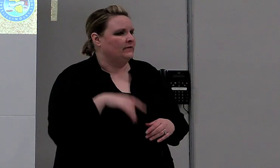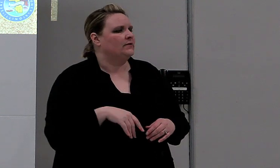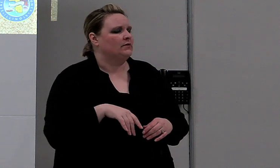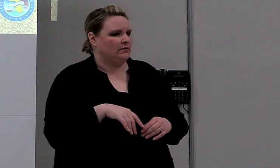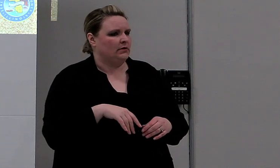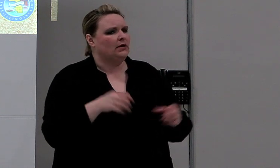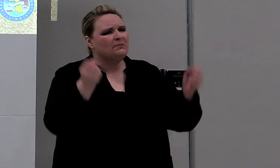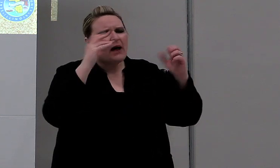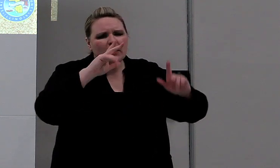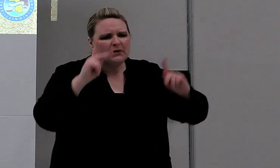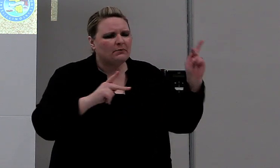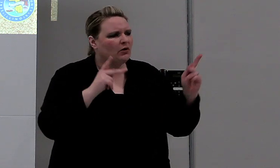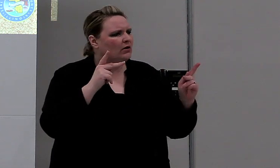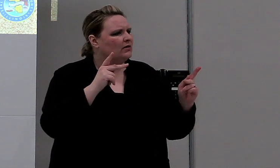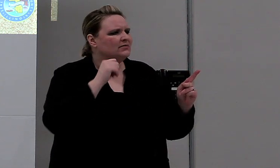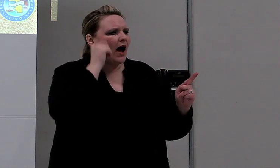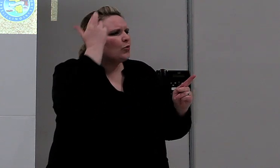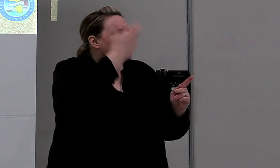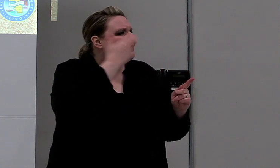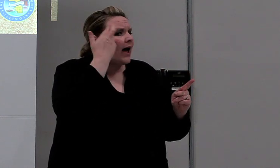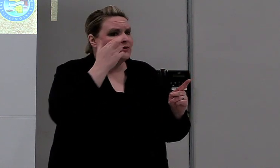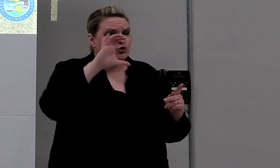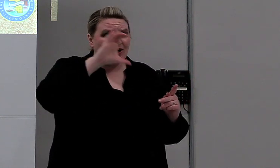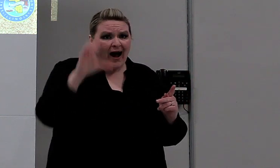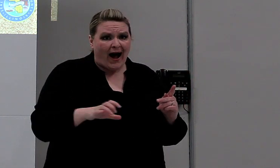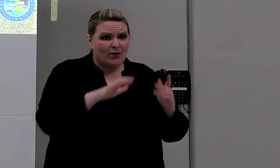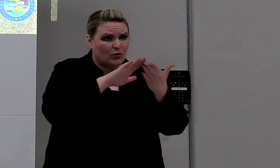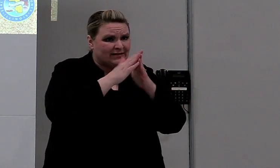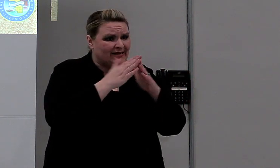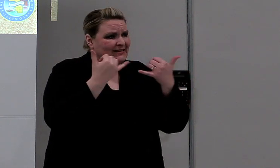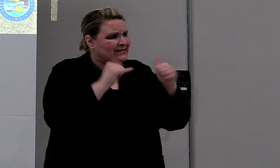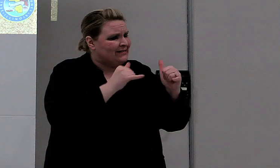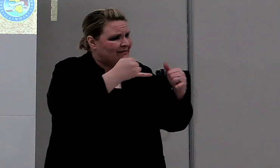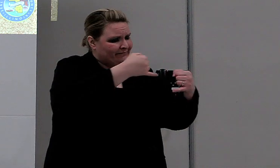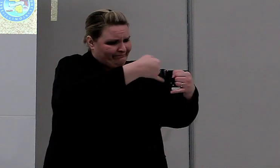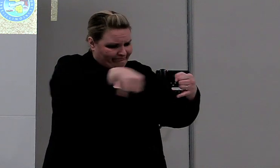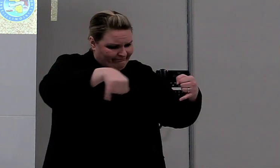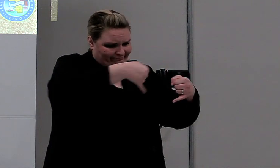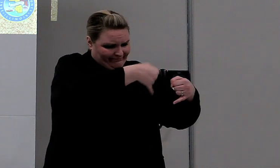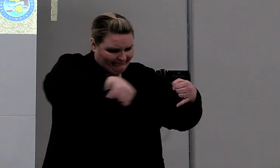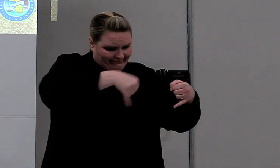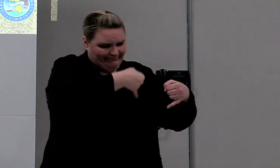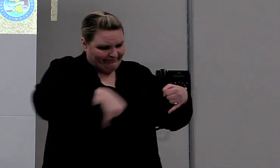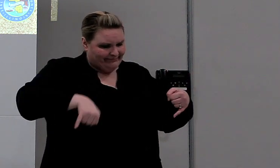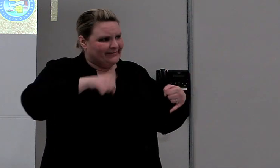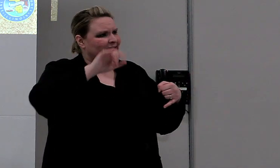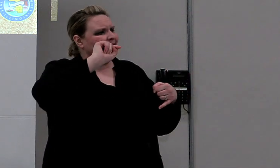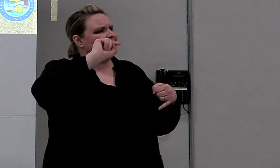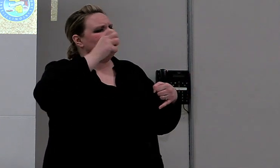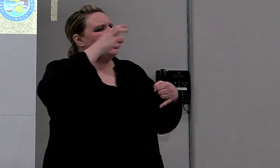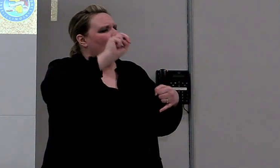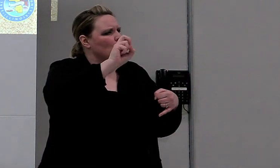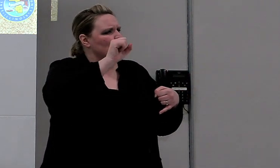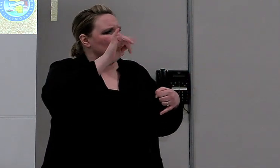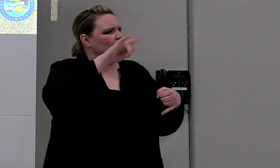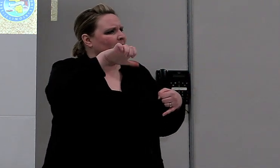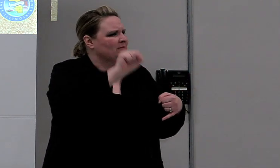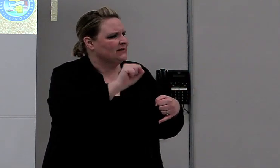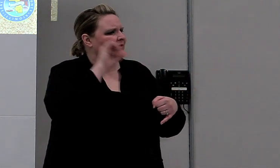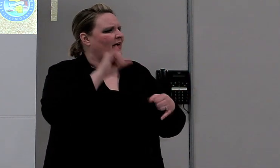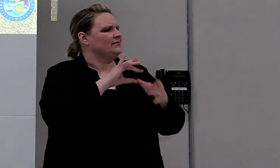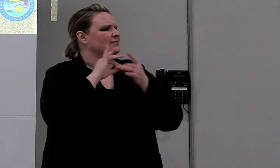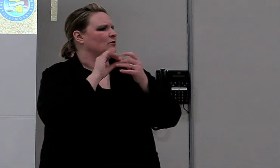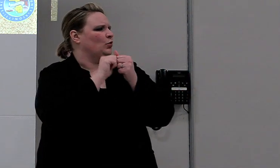And a lot of people don't realize that the city of Chicago is still divided in townships, and so those are the townships of